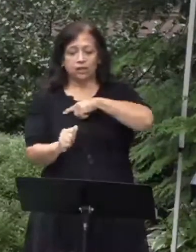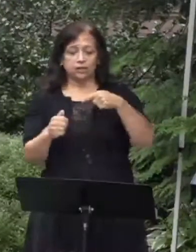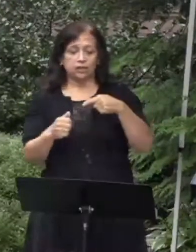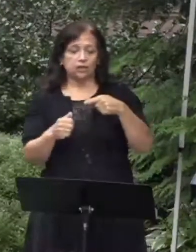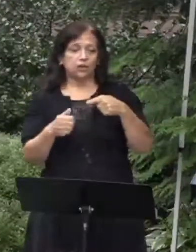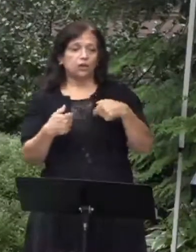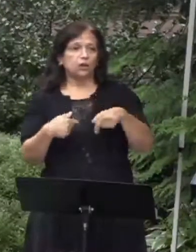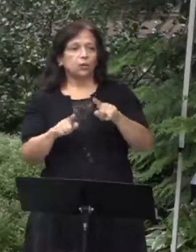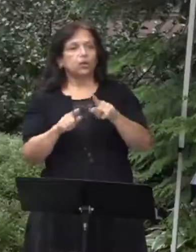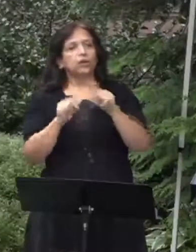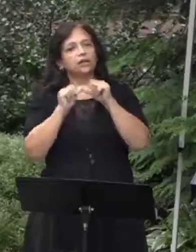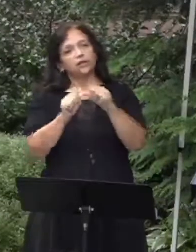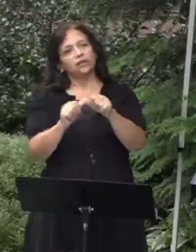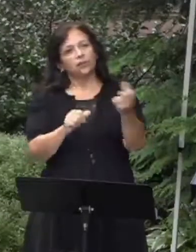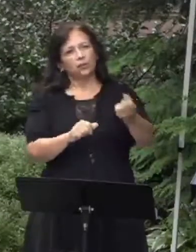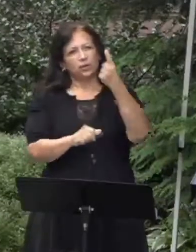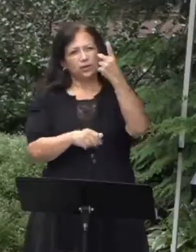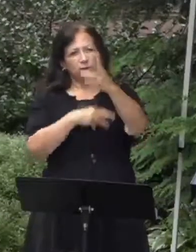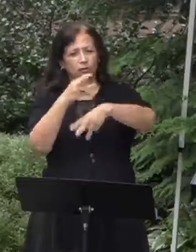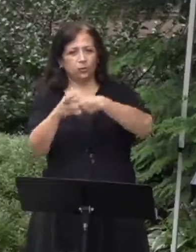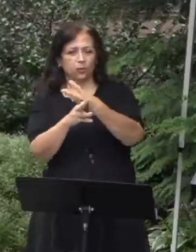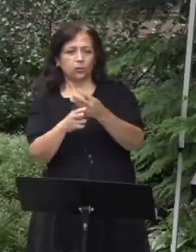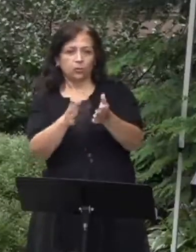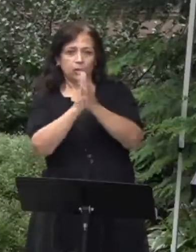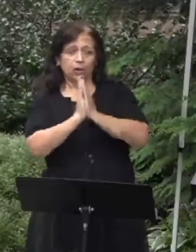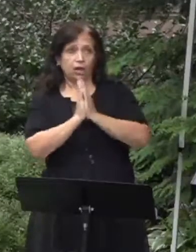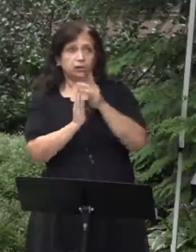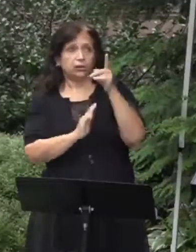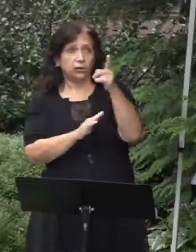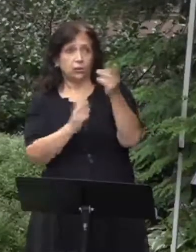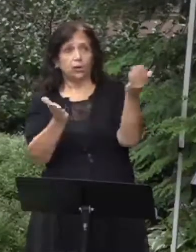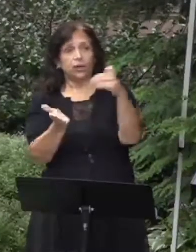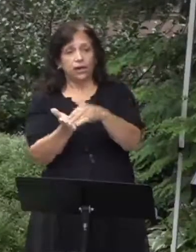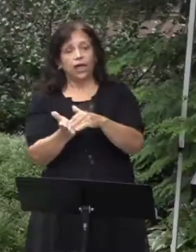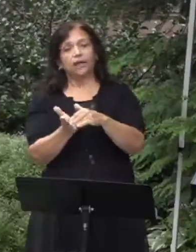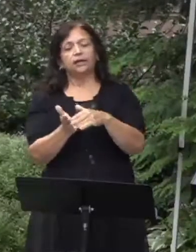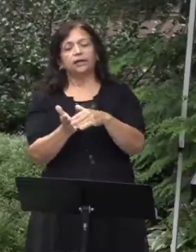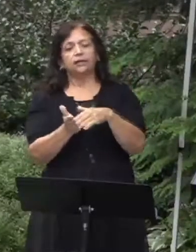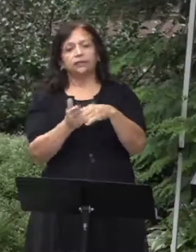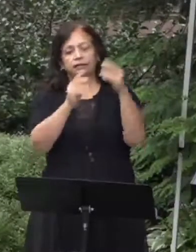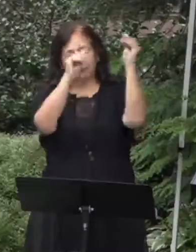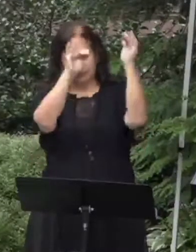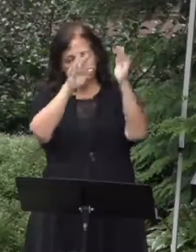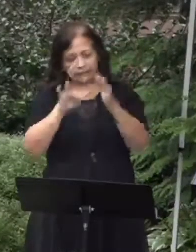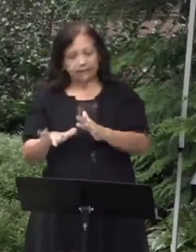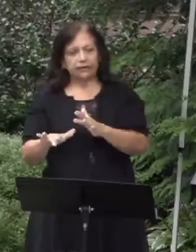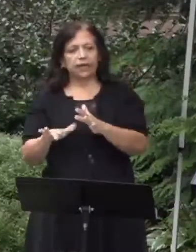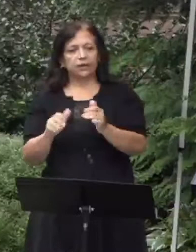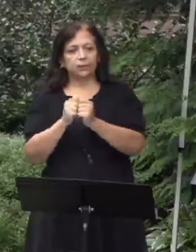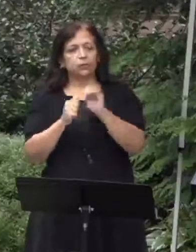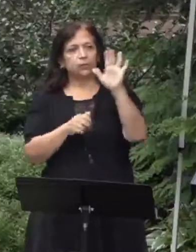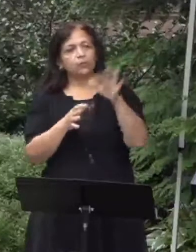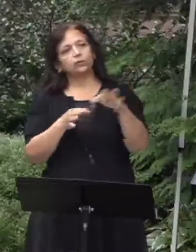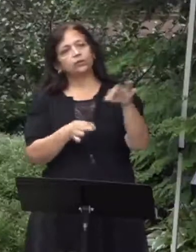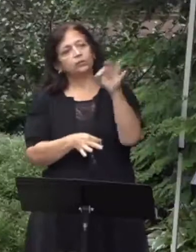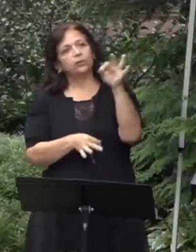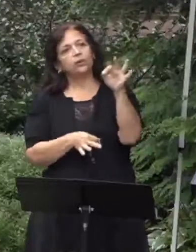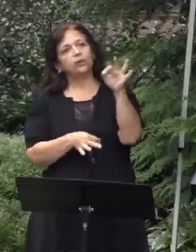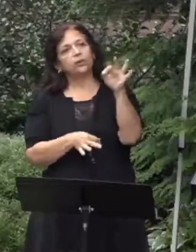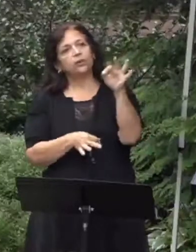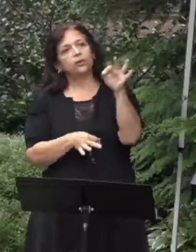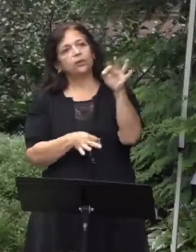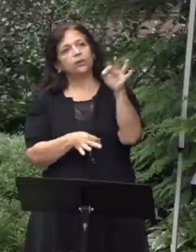try to make sense of this world. We ask that you would once again descend on us with your spirit